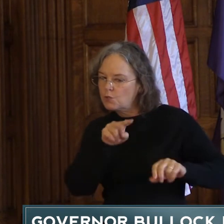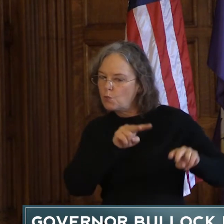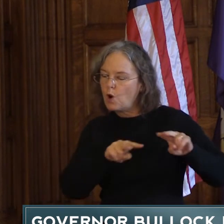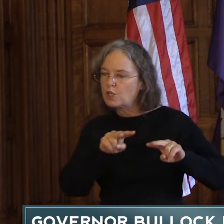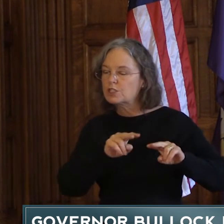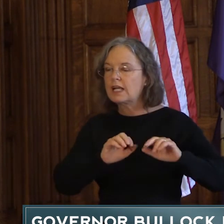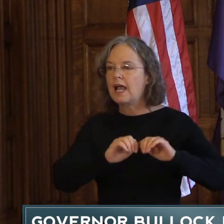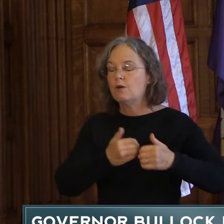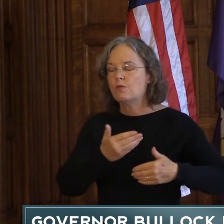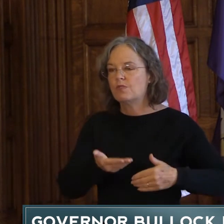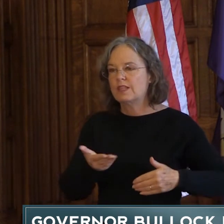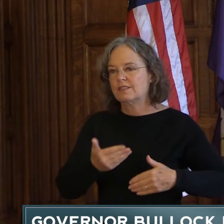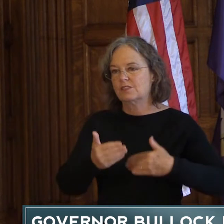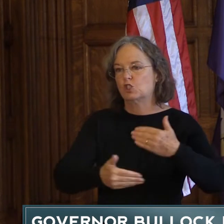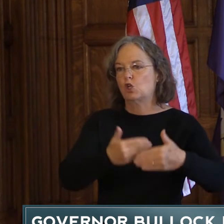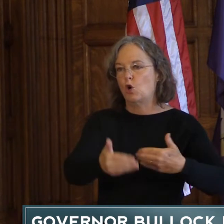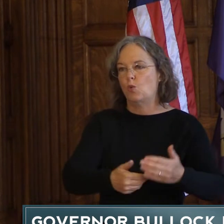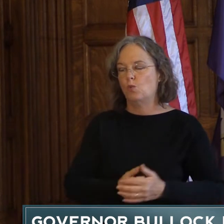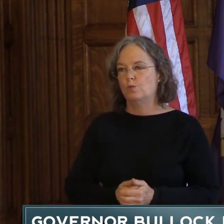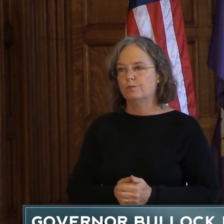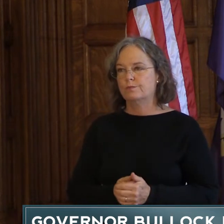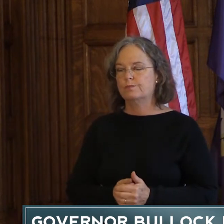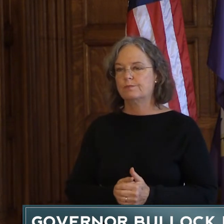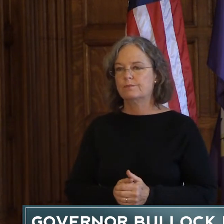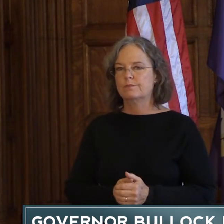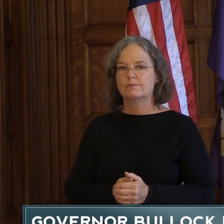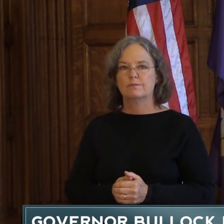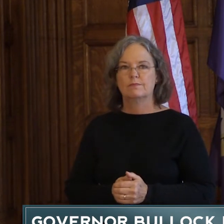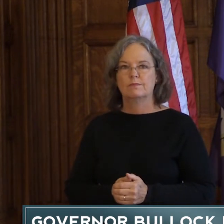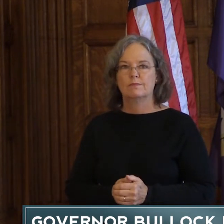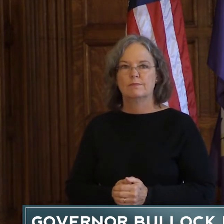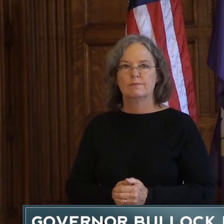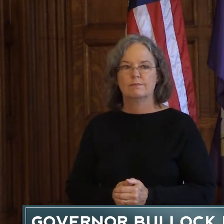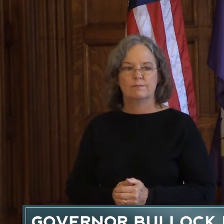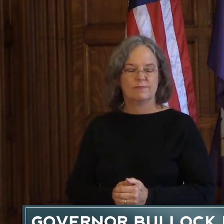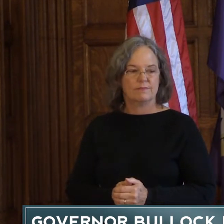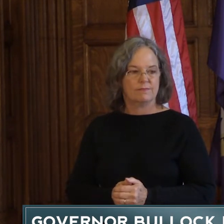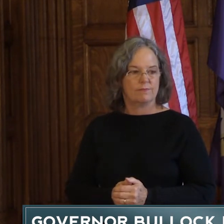going as we look at this phased reopening.